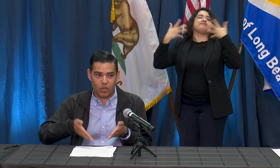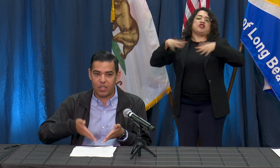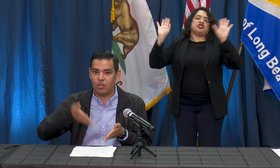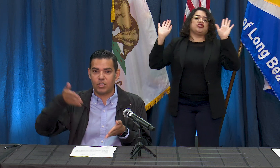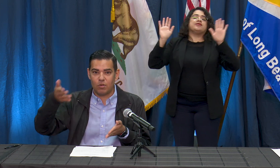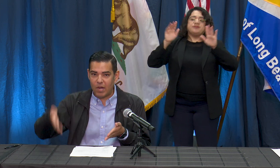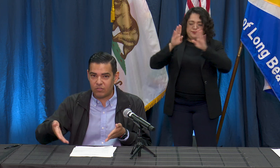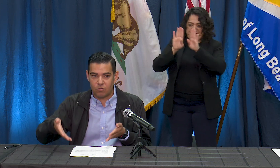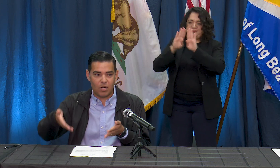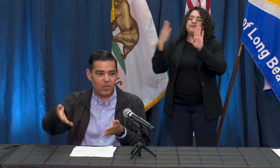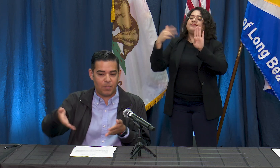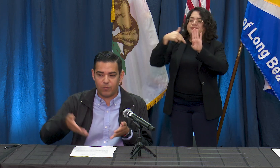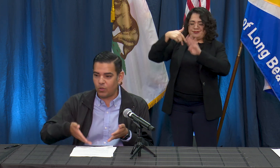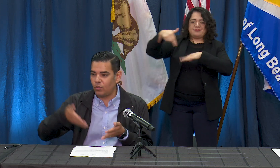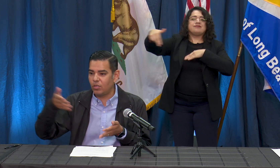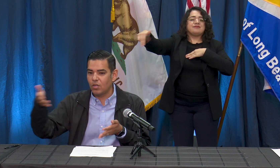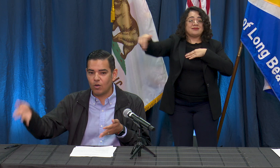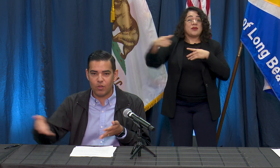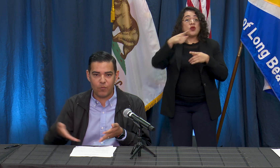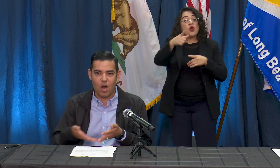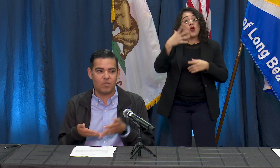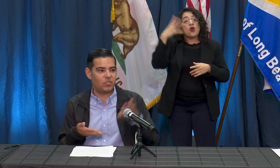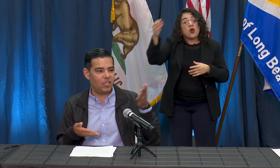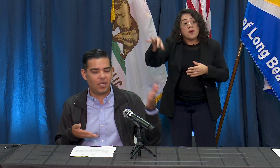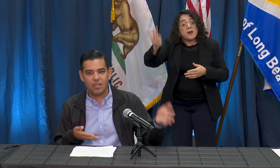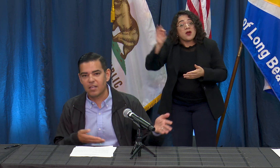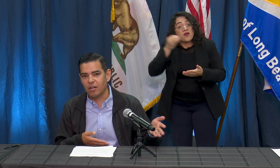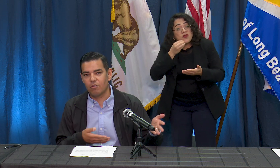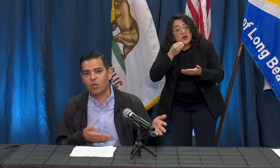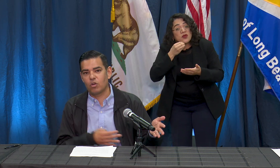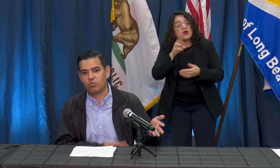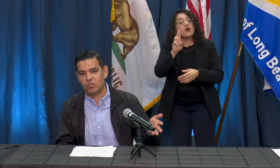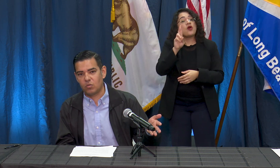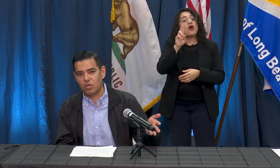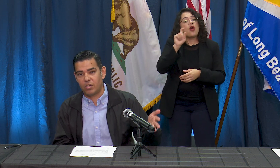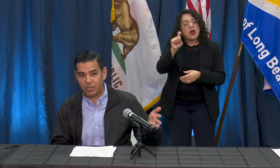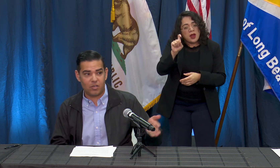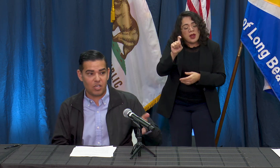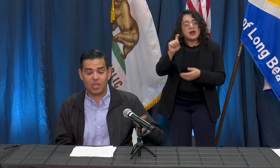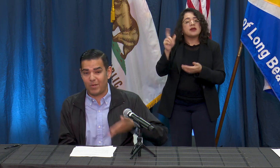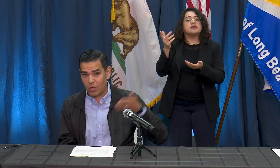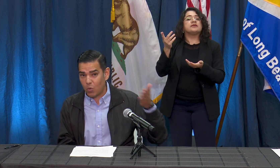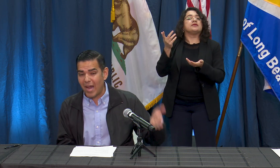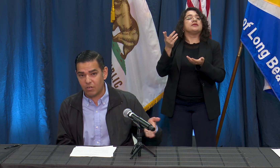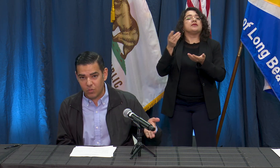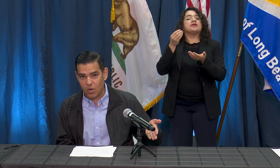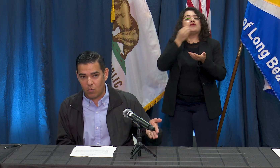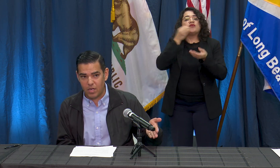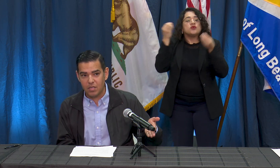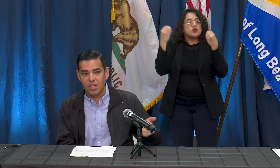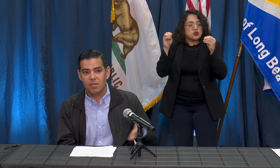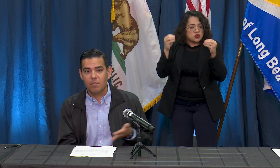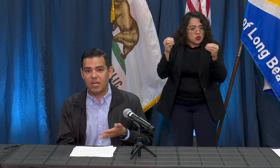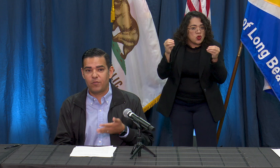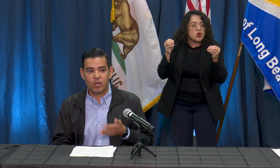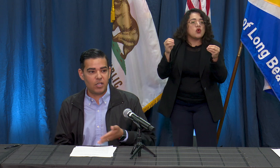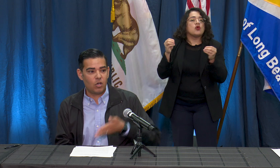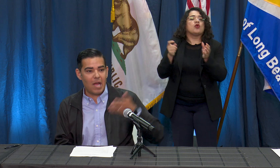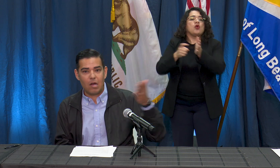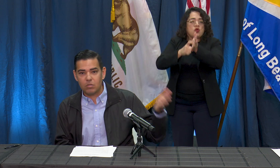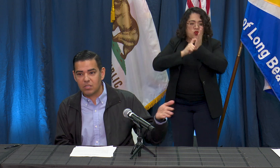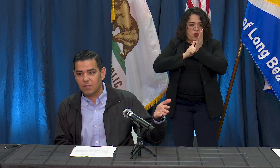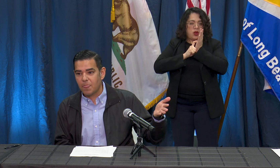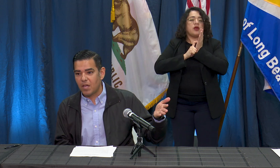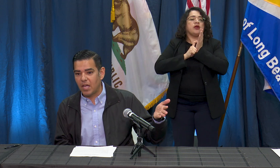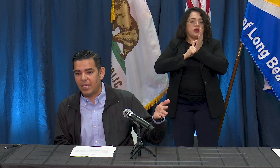need one if you're going to go to a restaurant to pick up food or to the pharmacy or to the grocery store. You're going to be required to wear one. But if you're going to